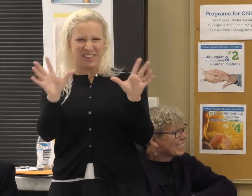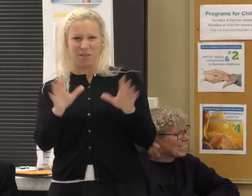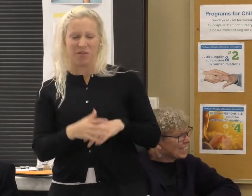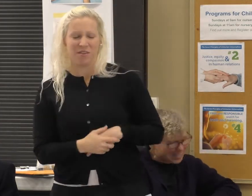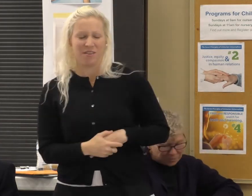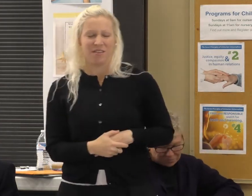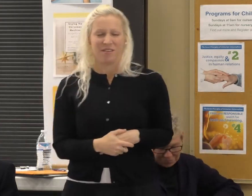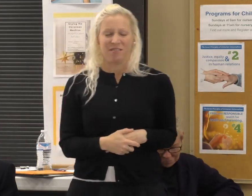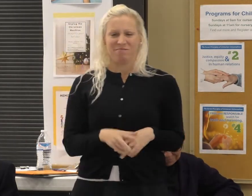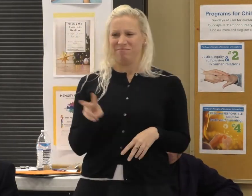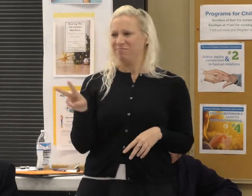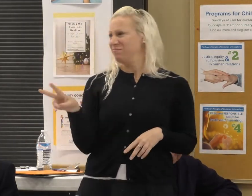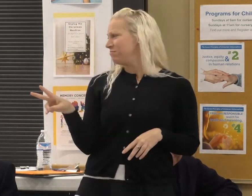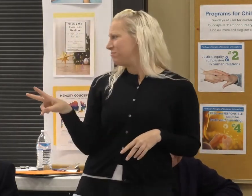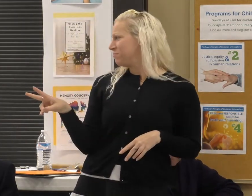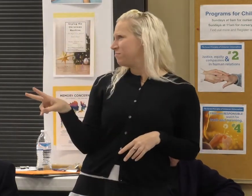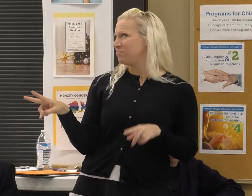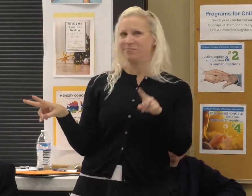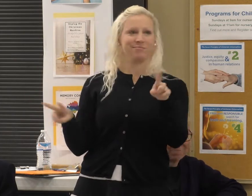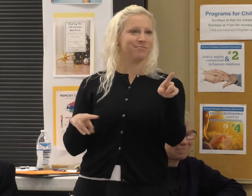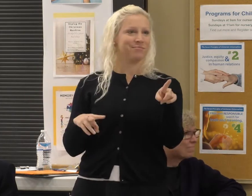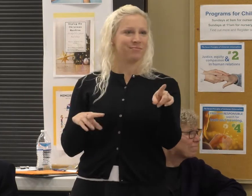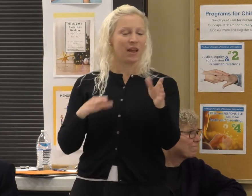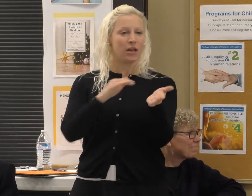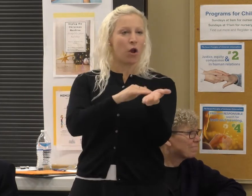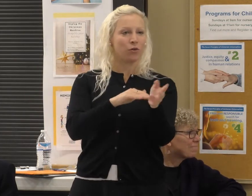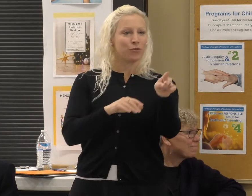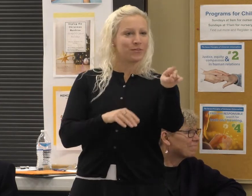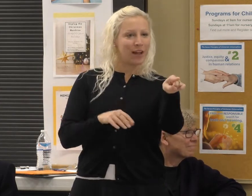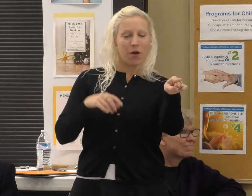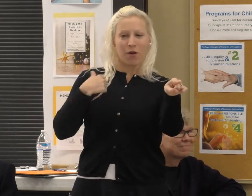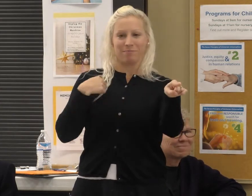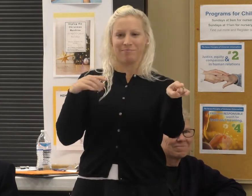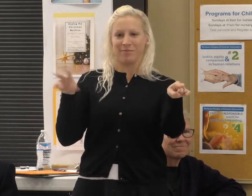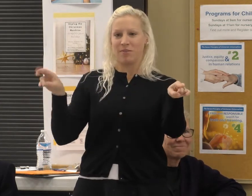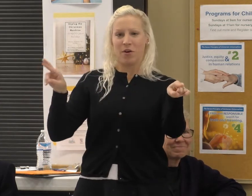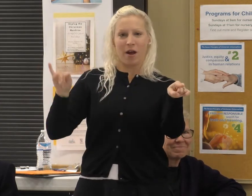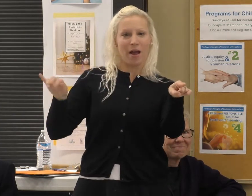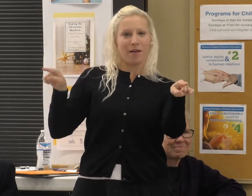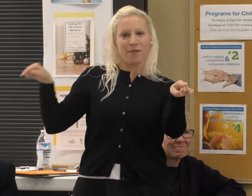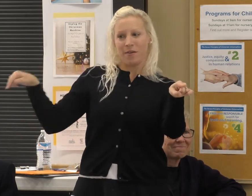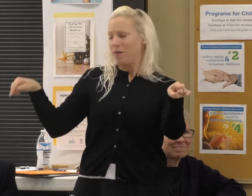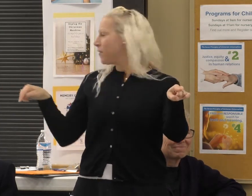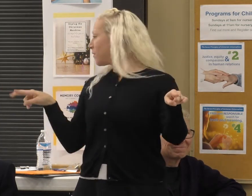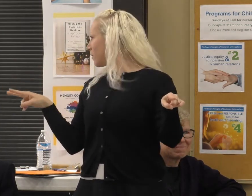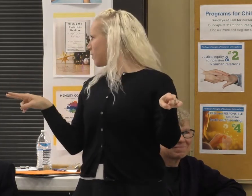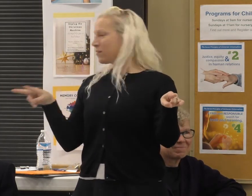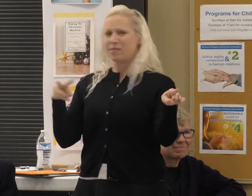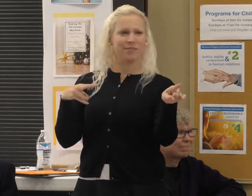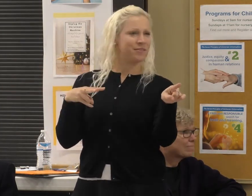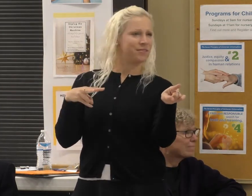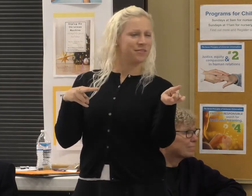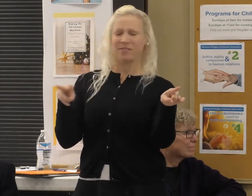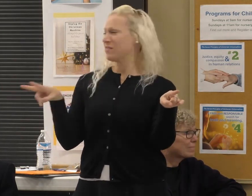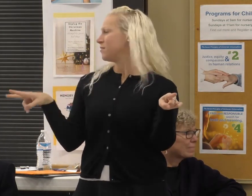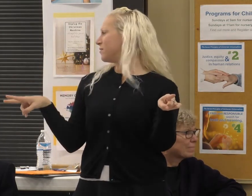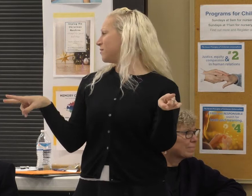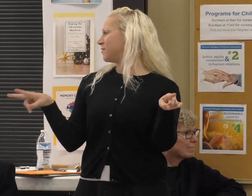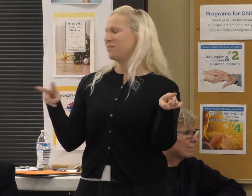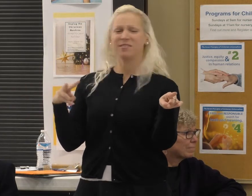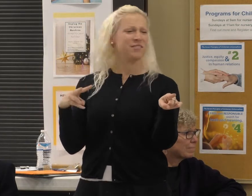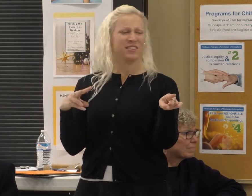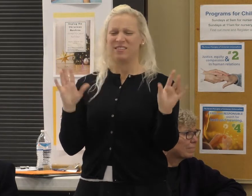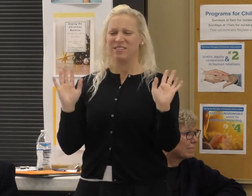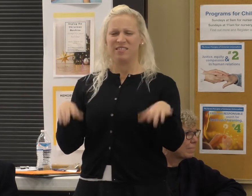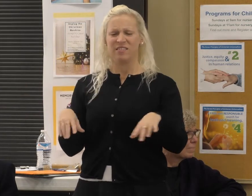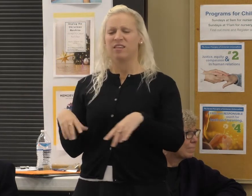well. However, where they had stationed the screen was difficult for me to see because I was trying to look at the doctor who was in one